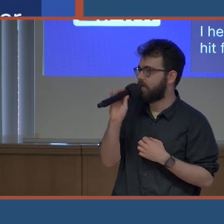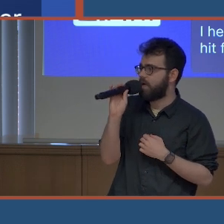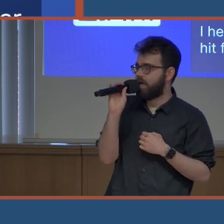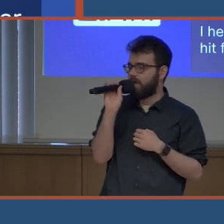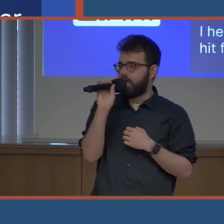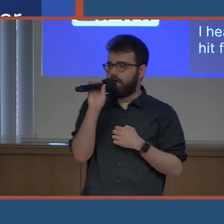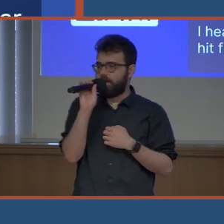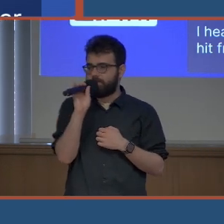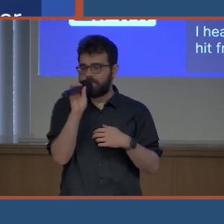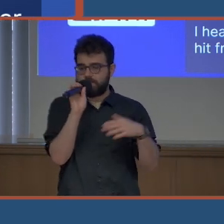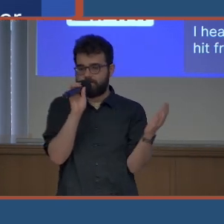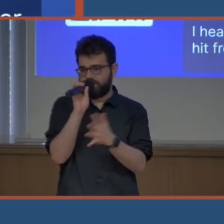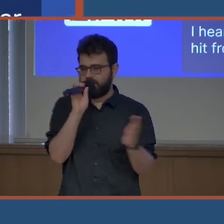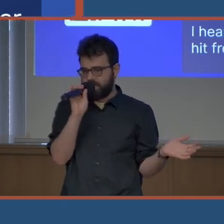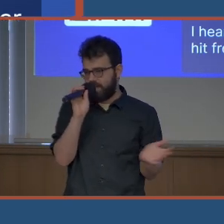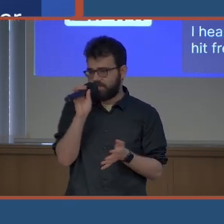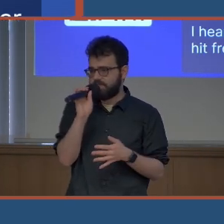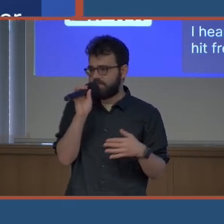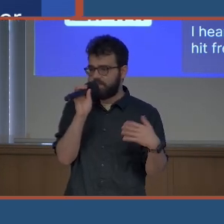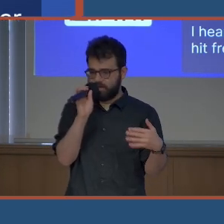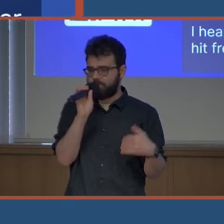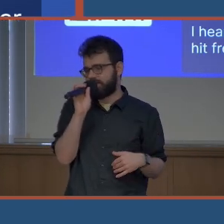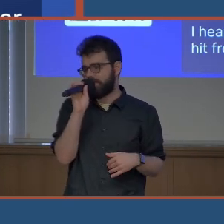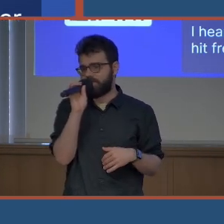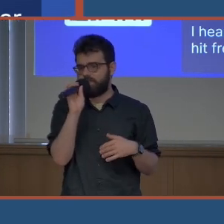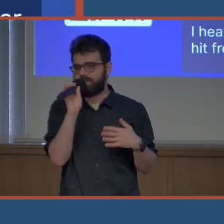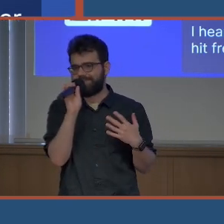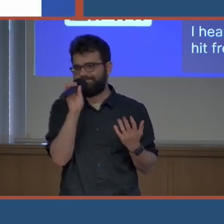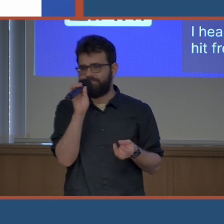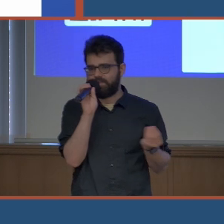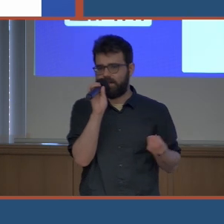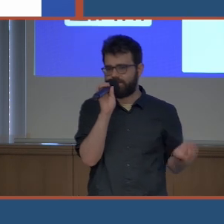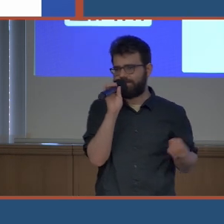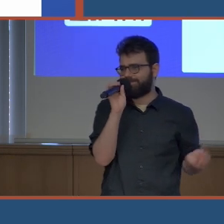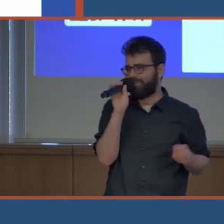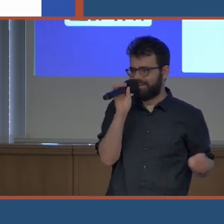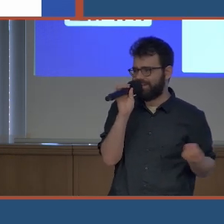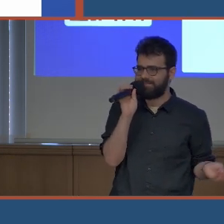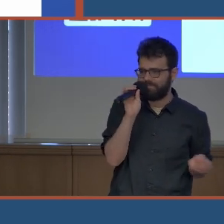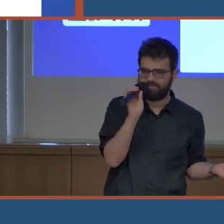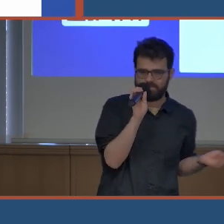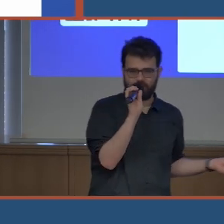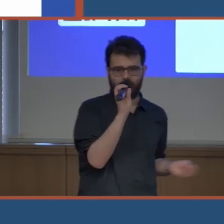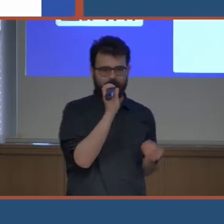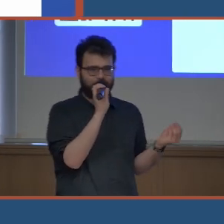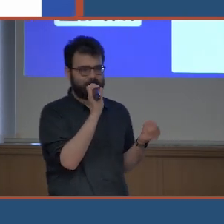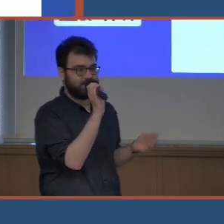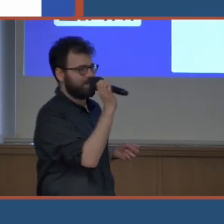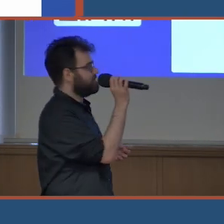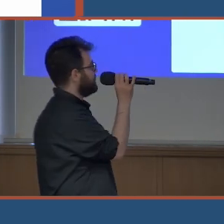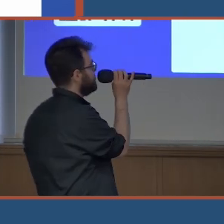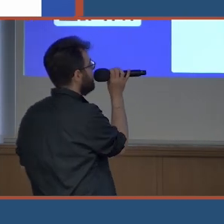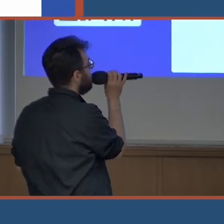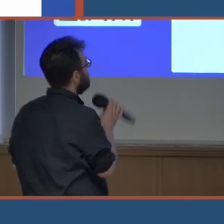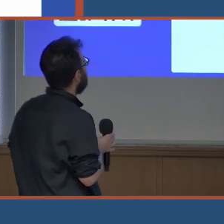hand. Because if you're changing hands in the conversation, it's not really well